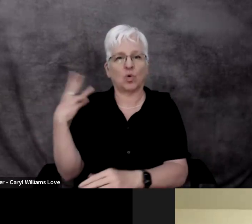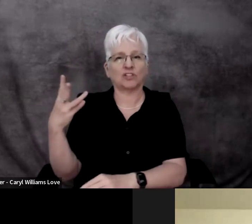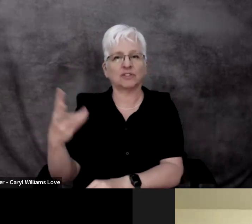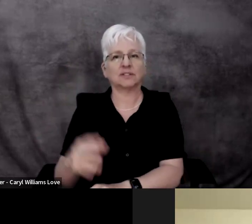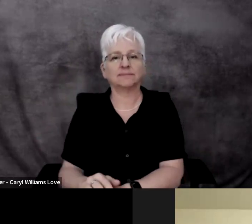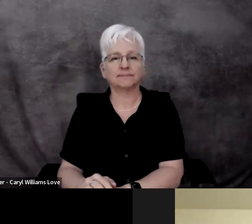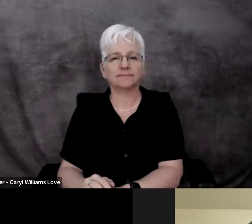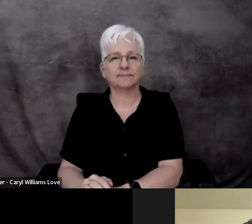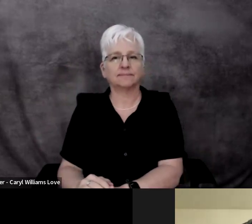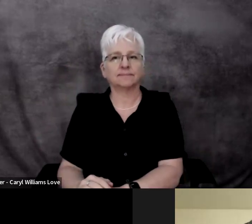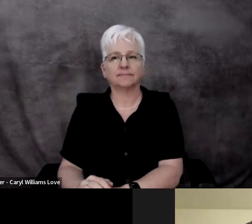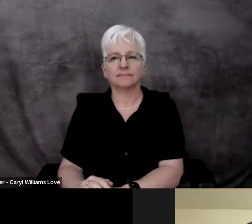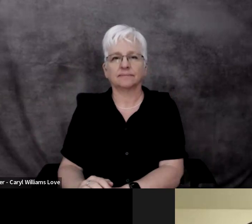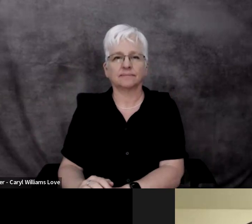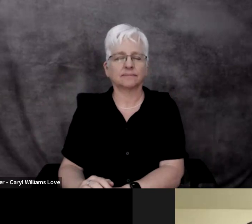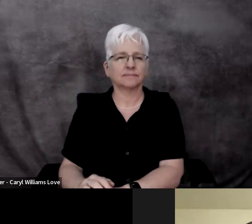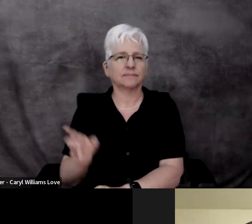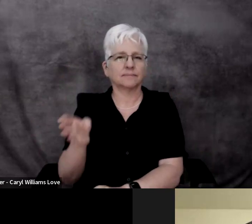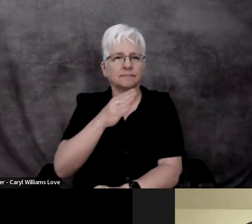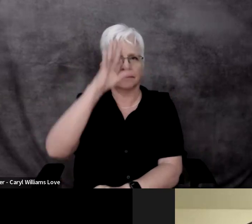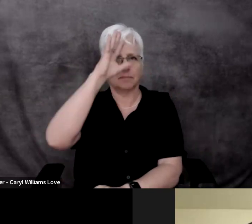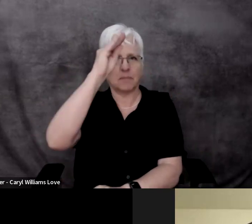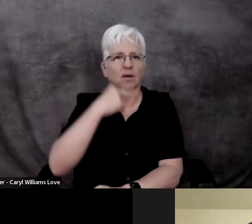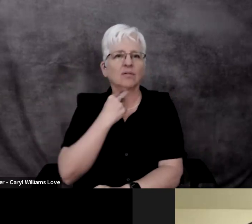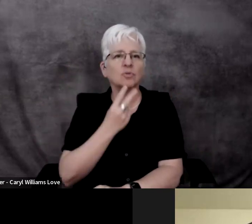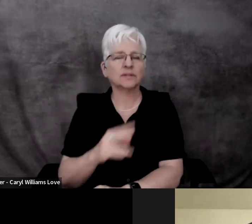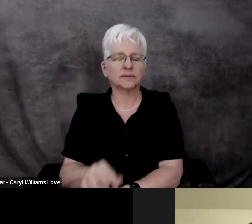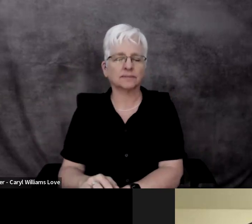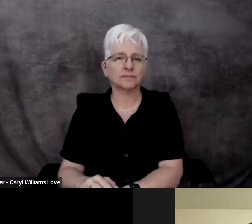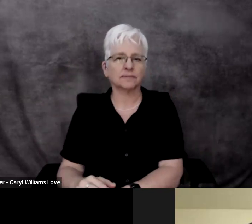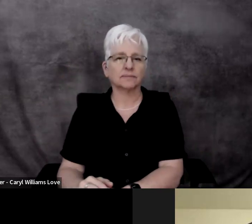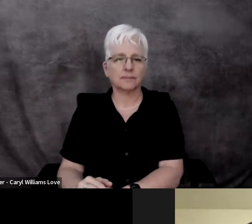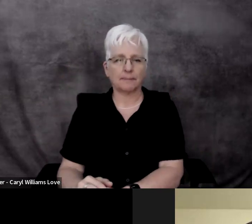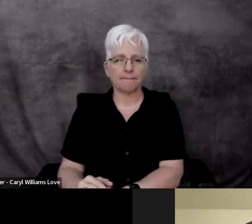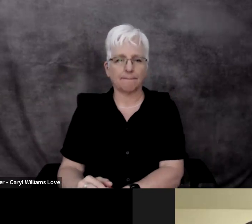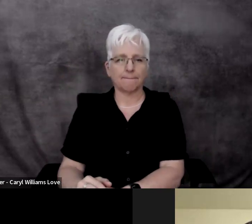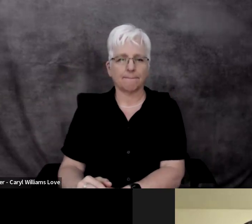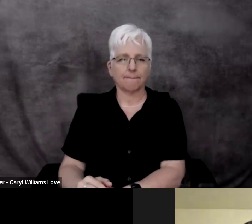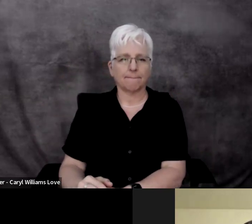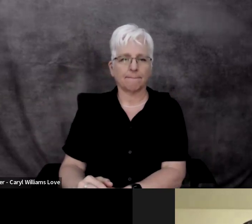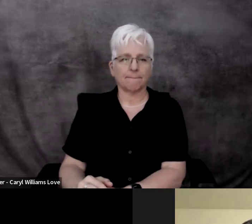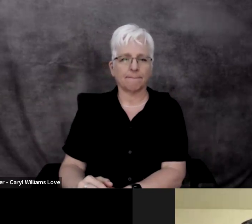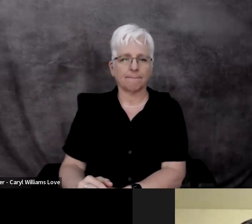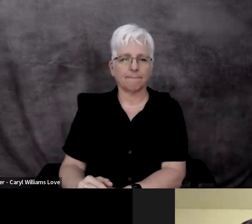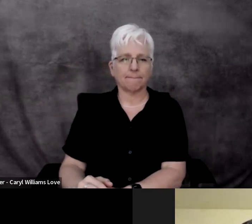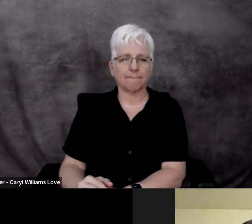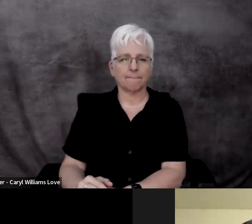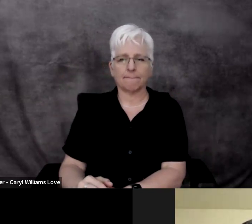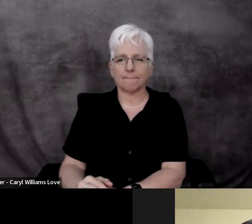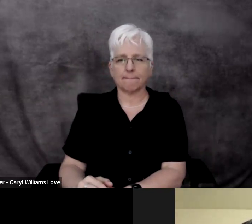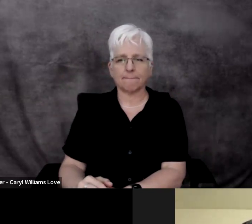think, again, and I'm not an expert either on around clinical